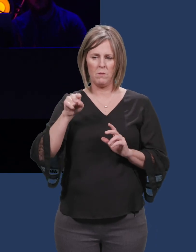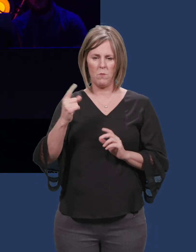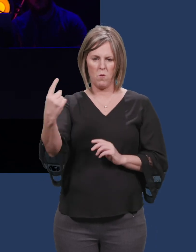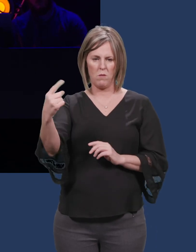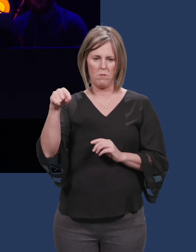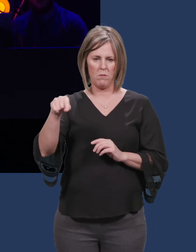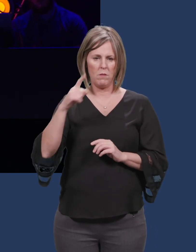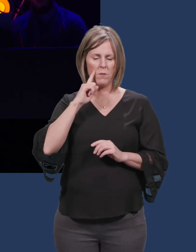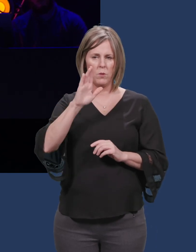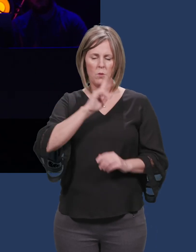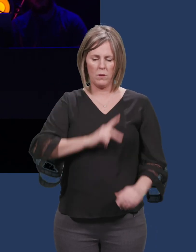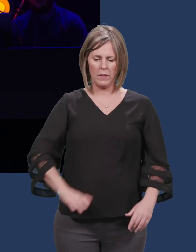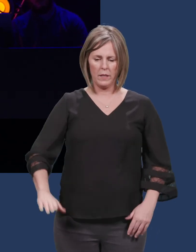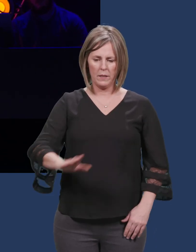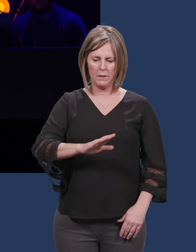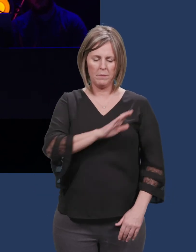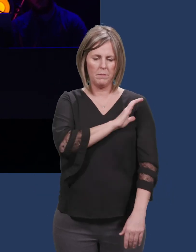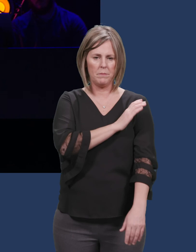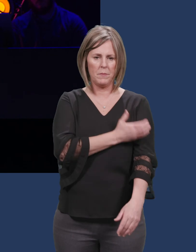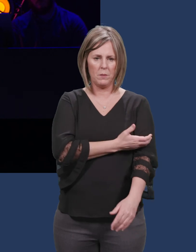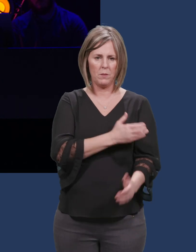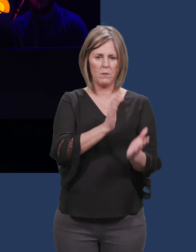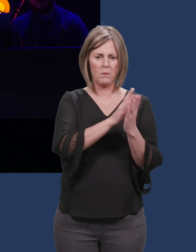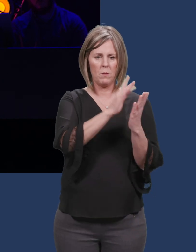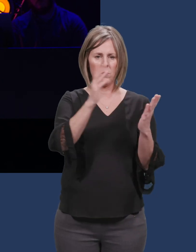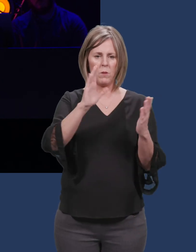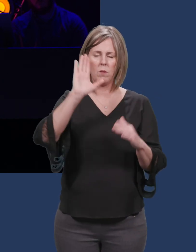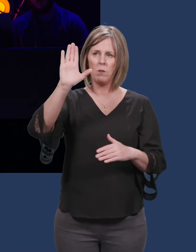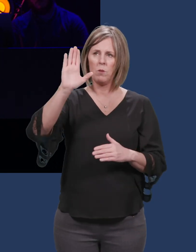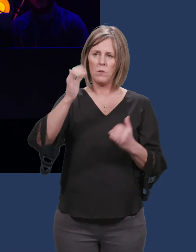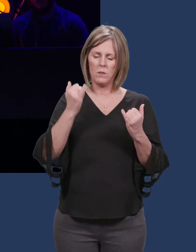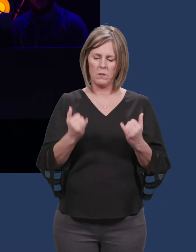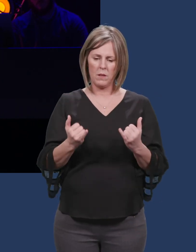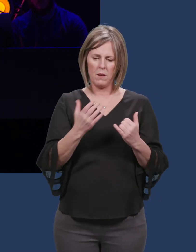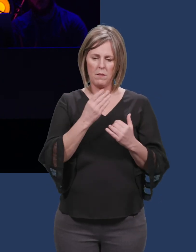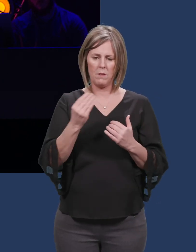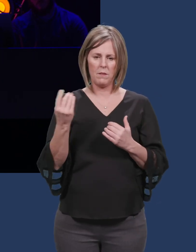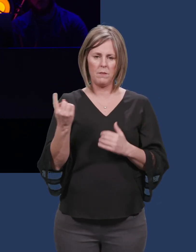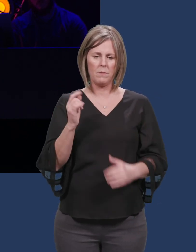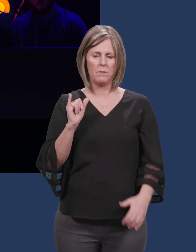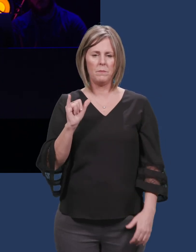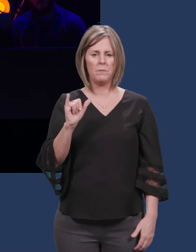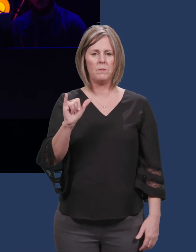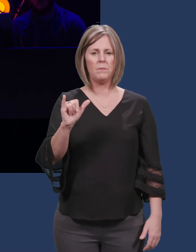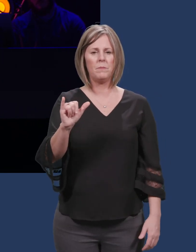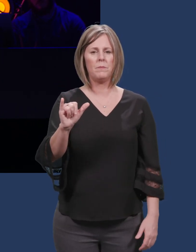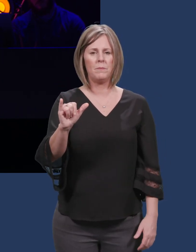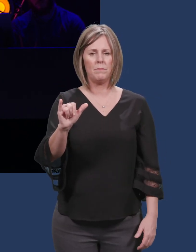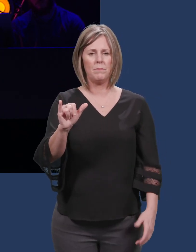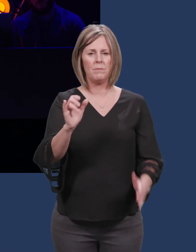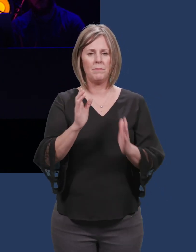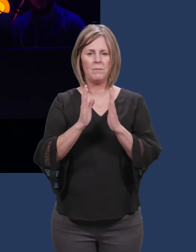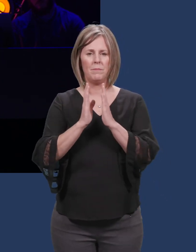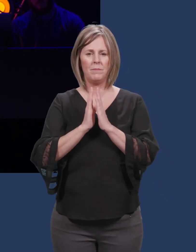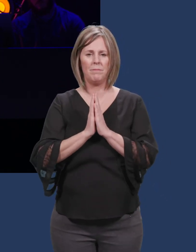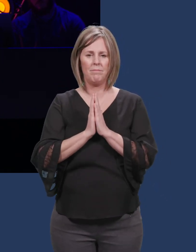For the kingdom, the power and the glory are yours, now and